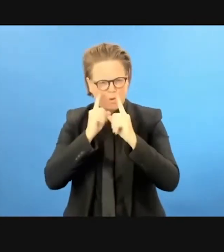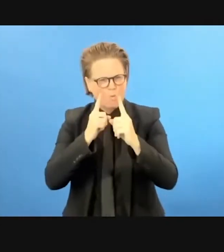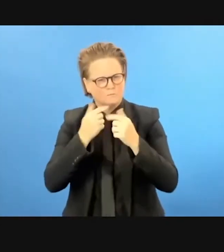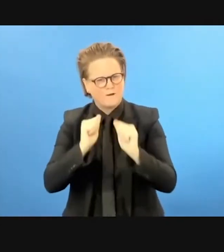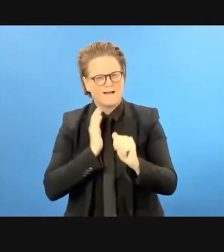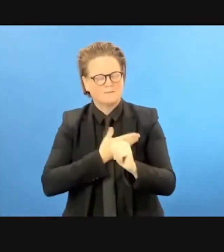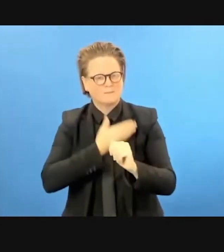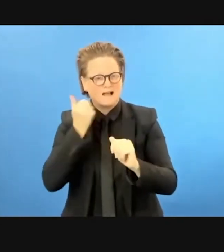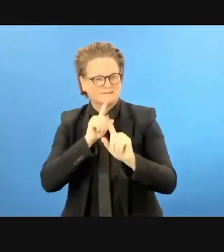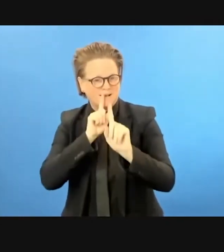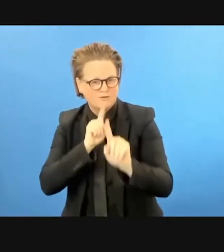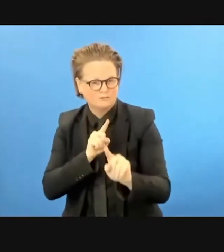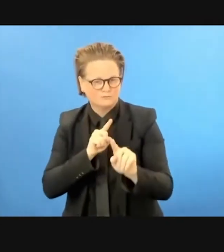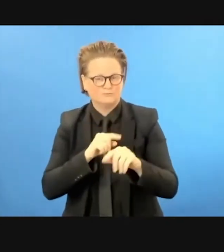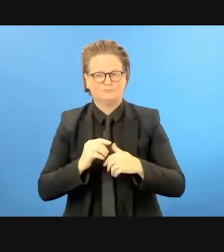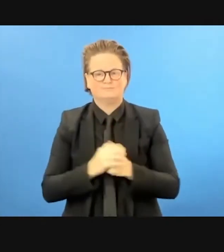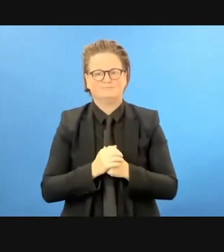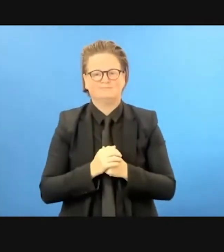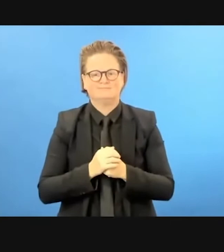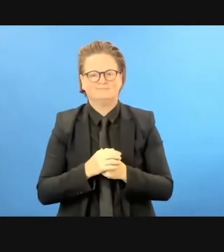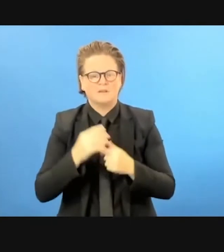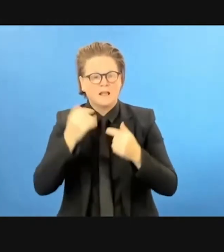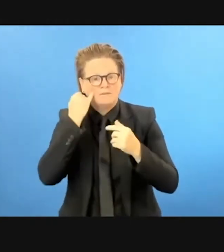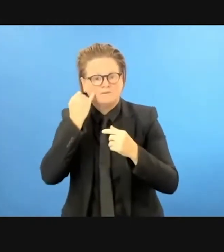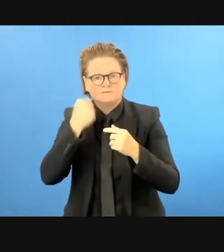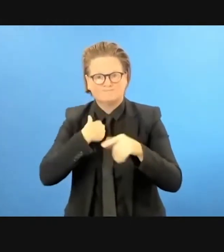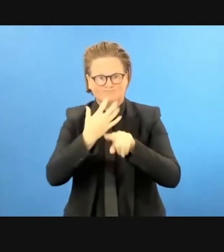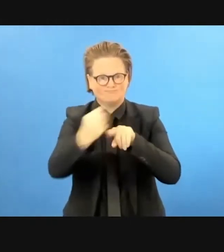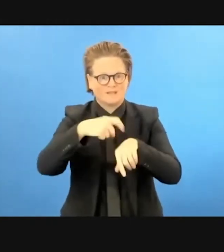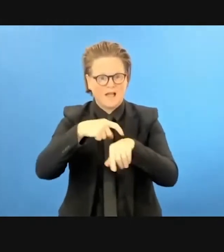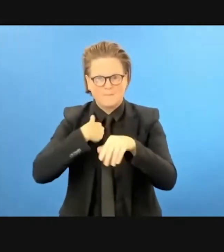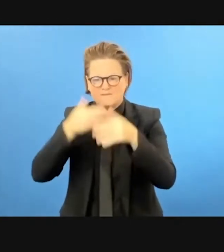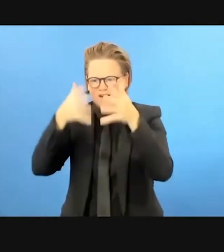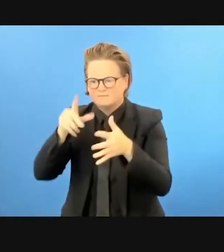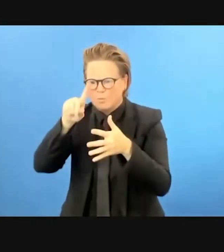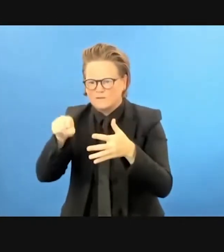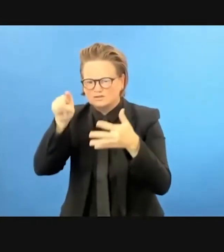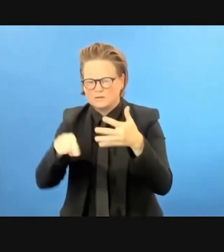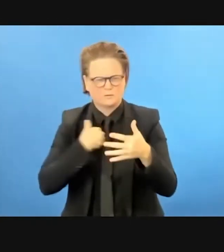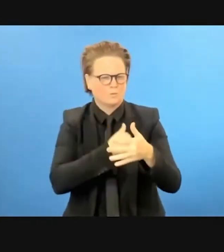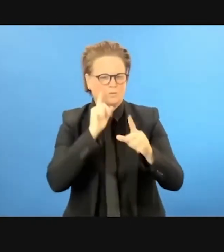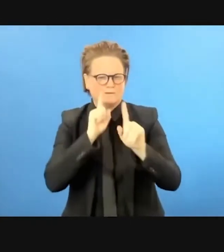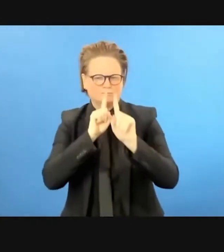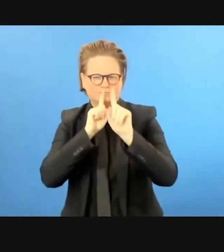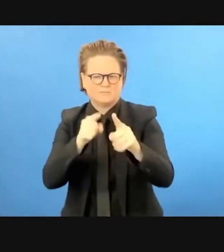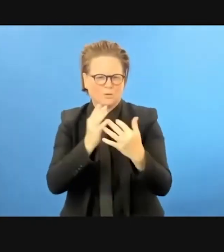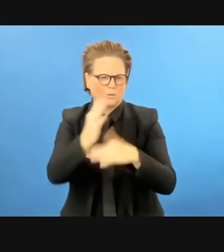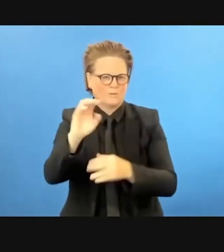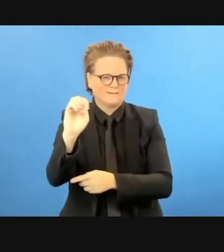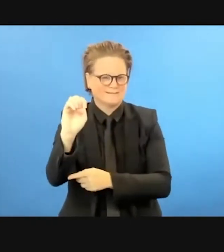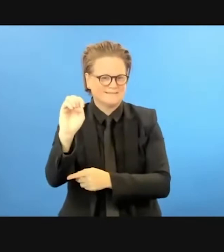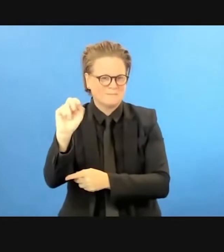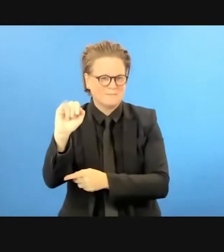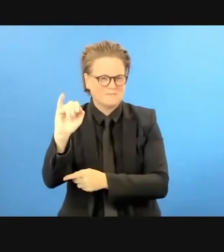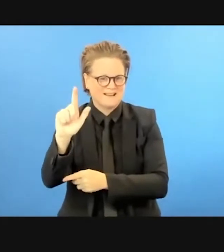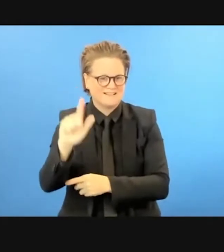do remain unanswered will be followed up on post-event. So thank you for your understanding on that. Katie, please